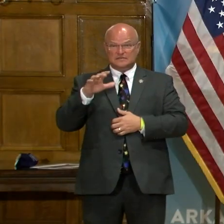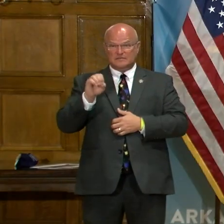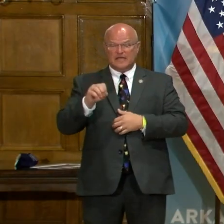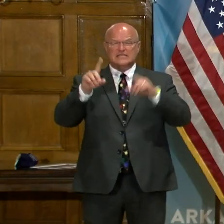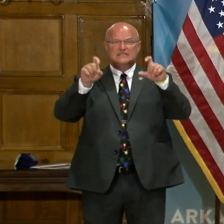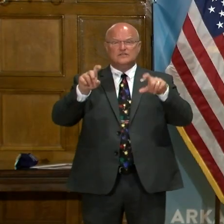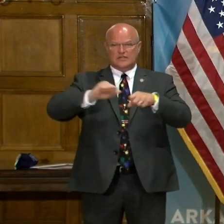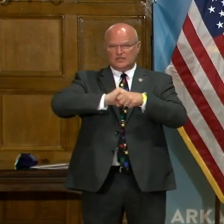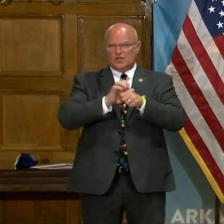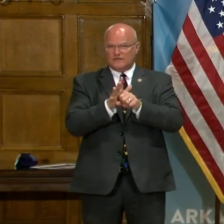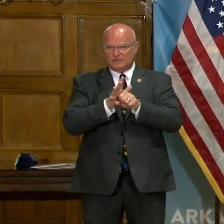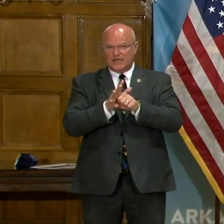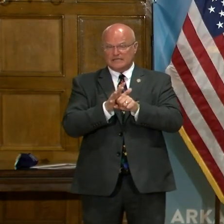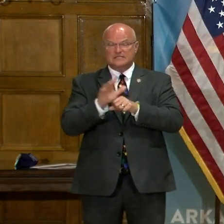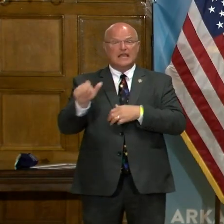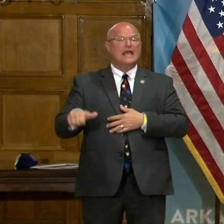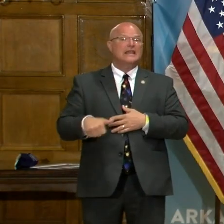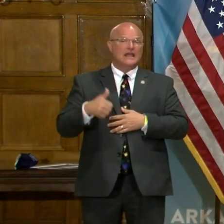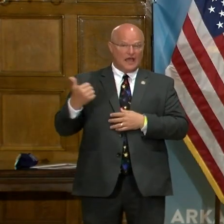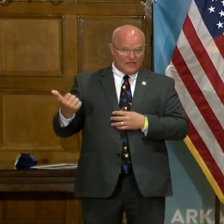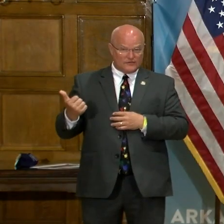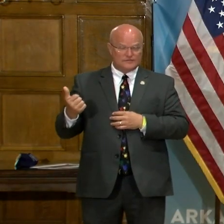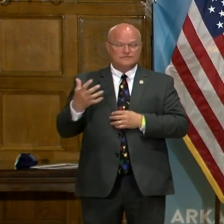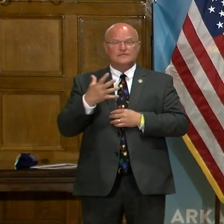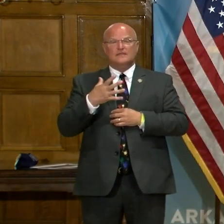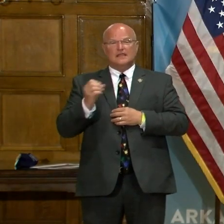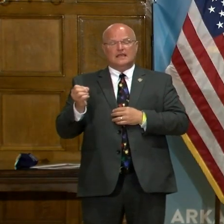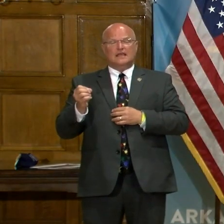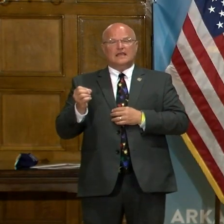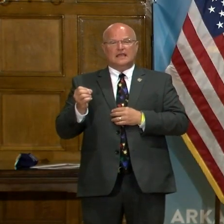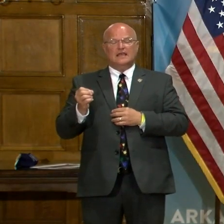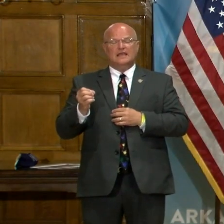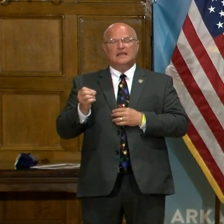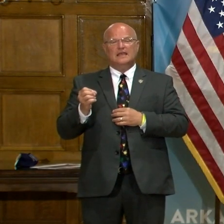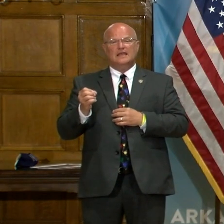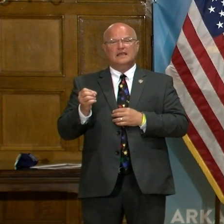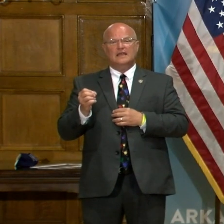treat COVID patients and others. And